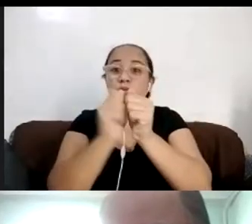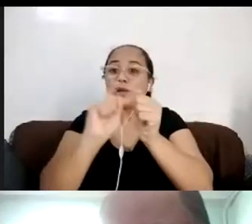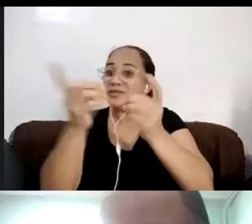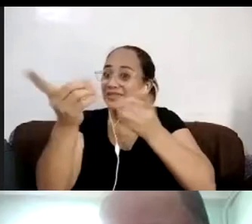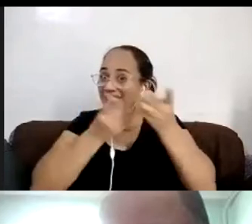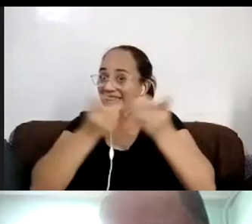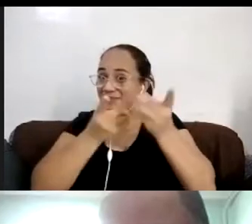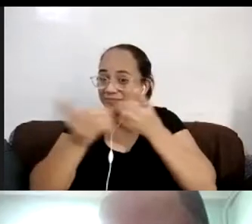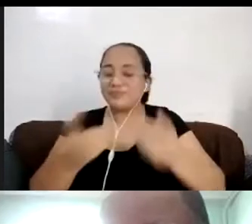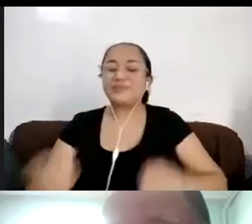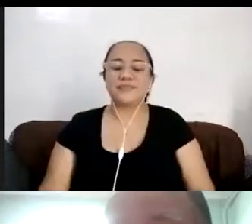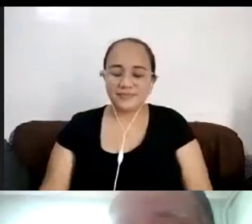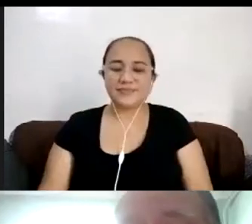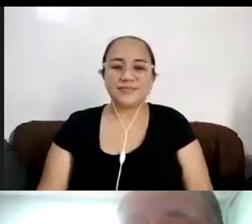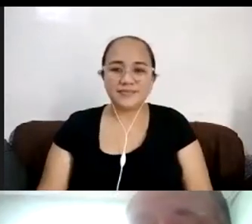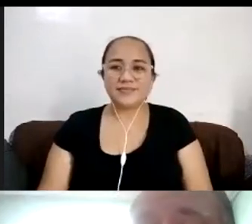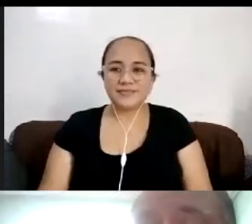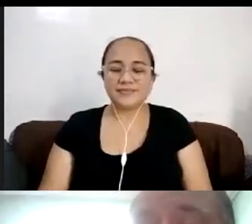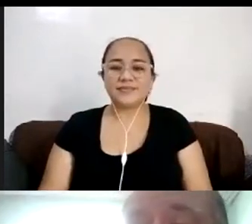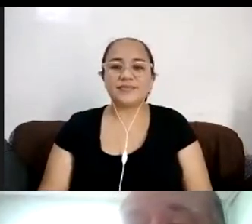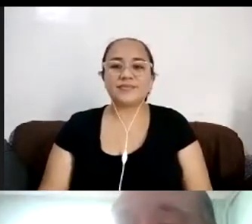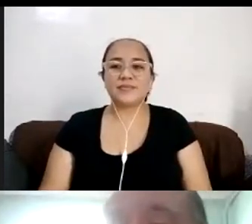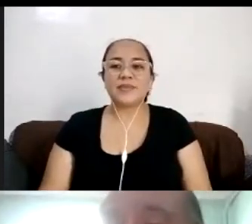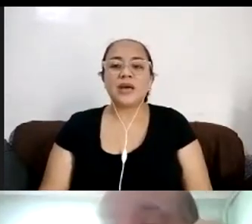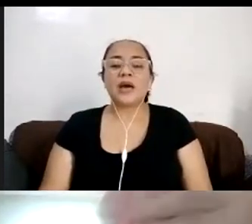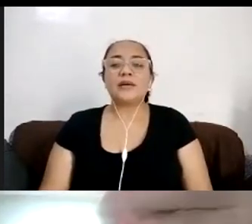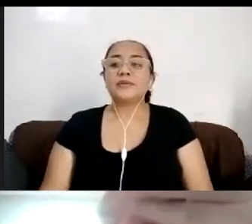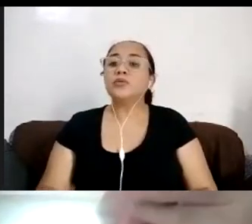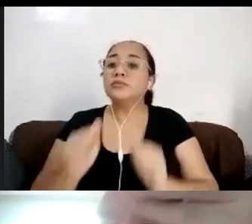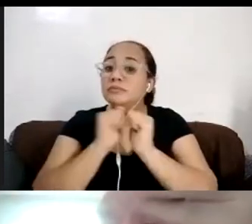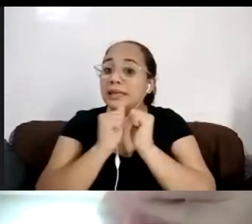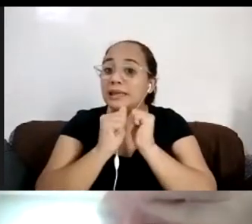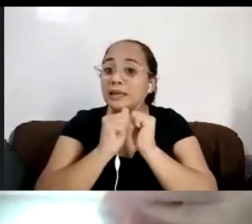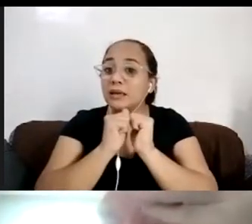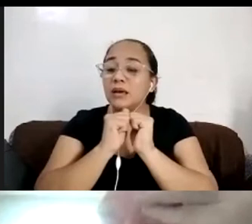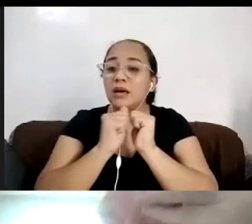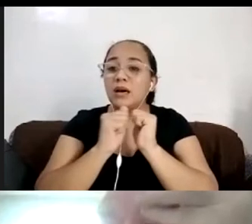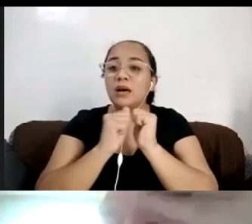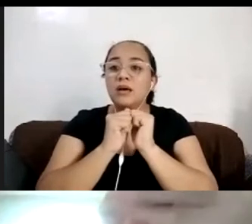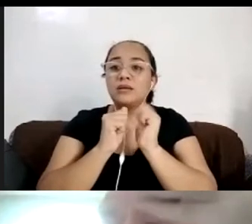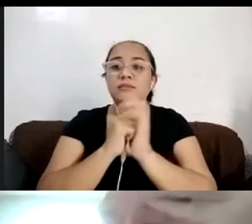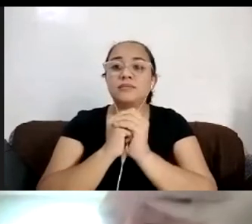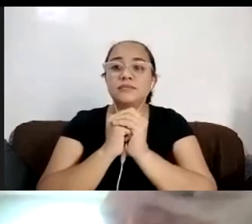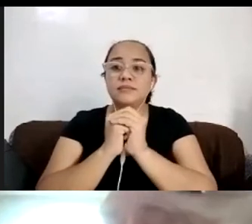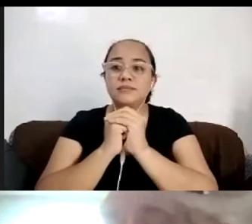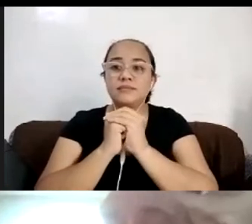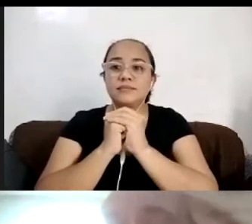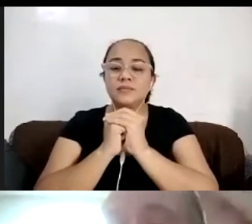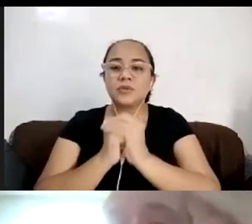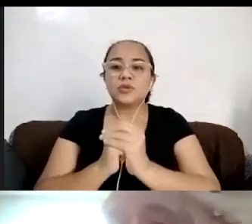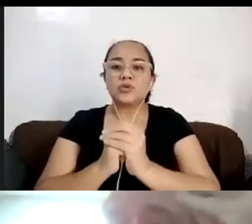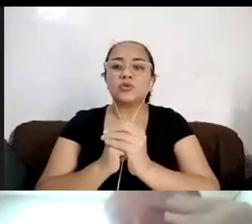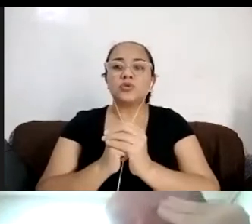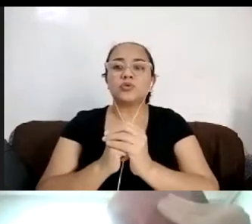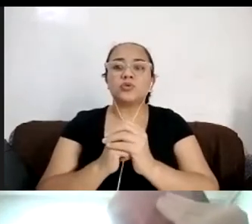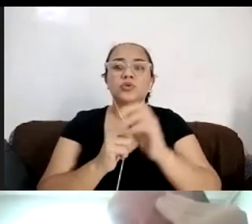Yes, sir. Okay, so therefore, what does 2 books function as? Books